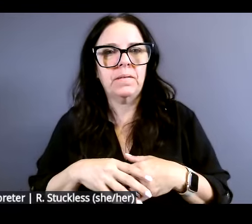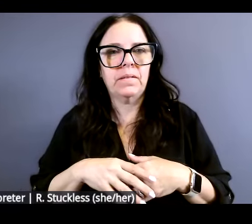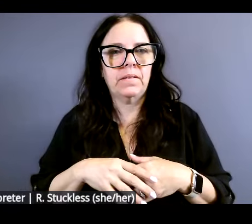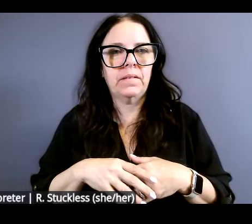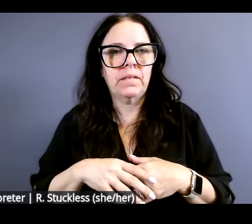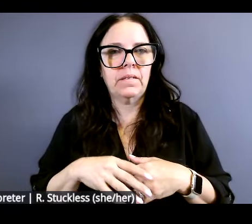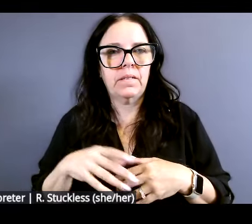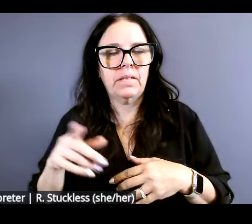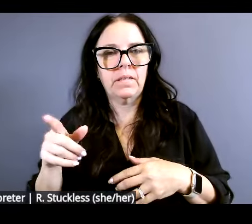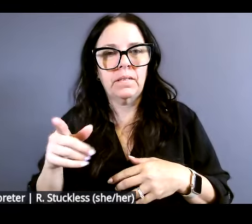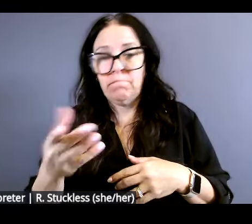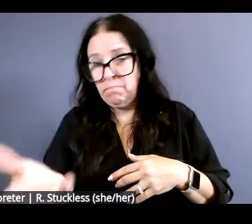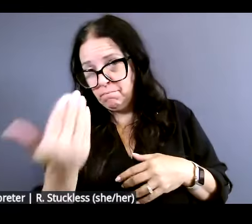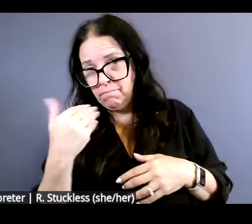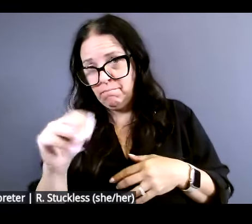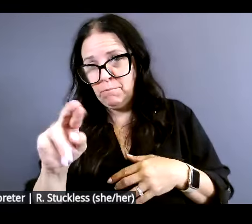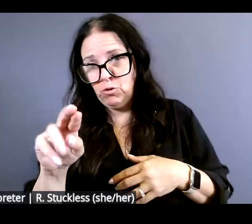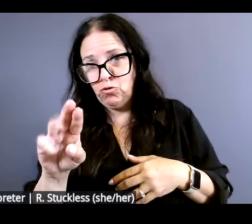please come up.